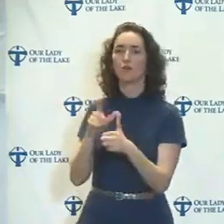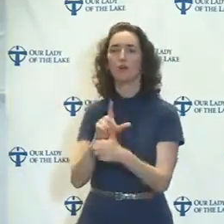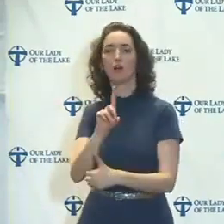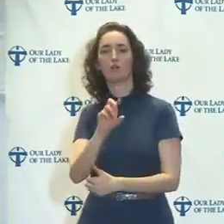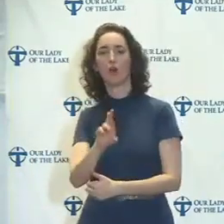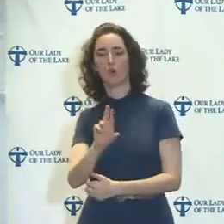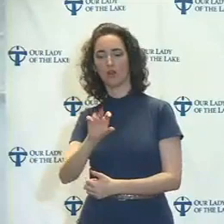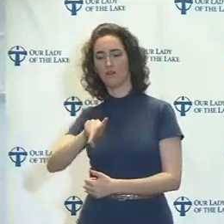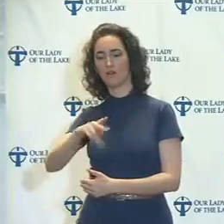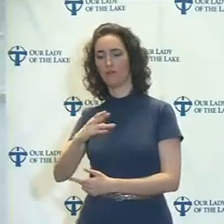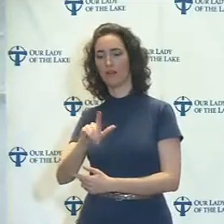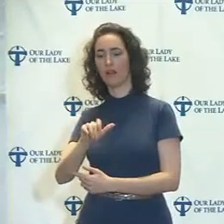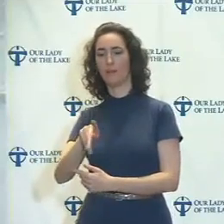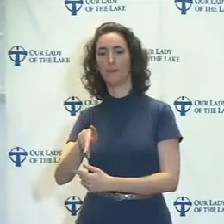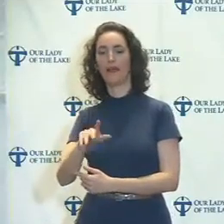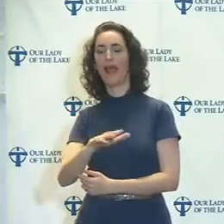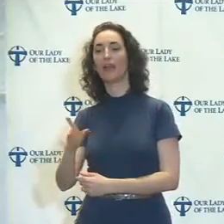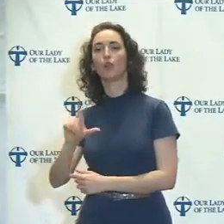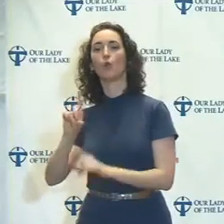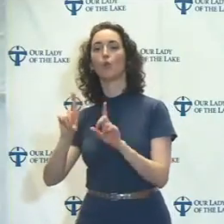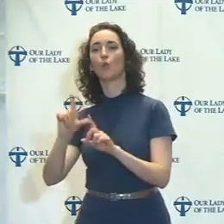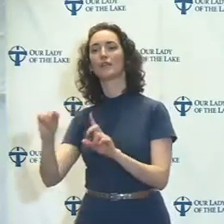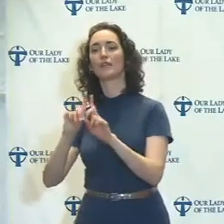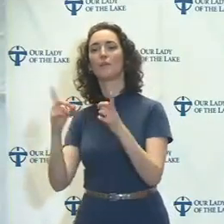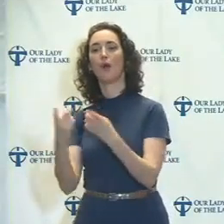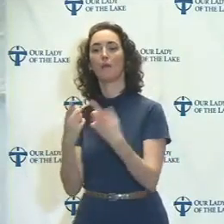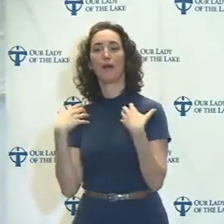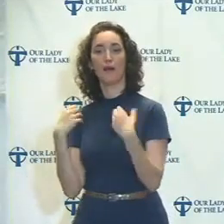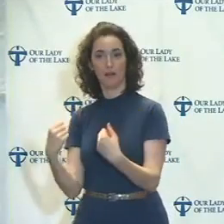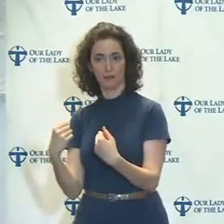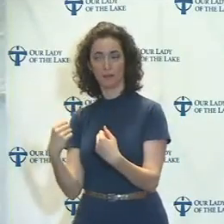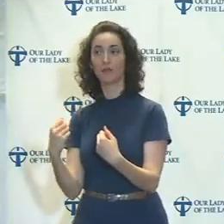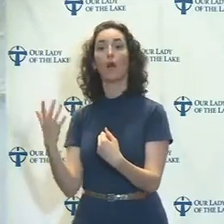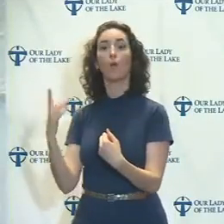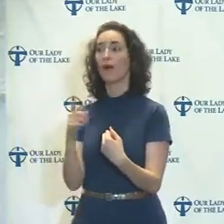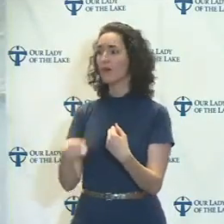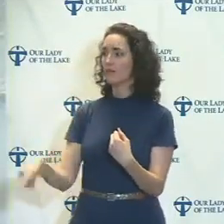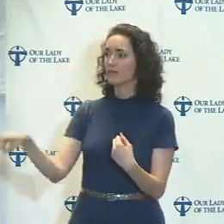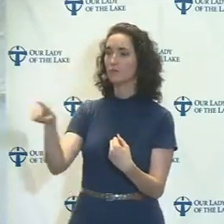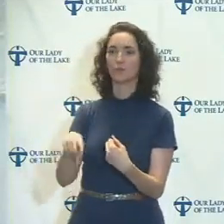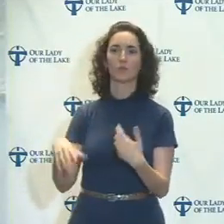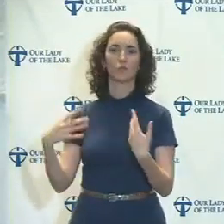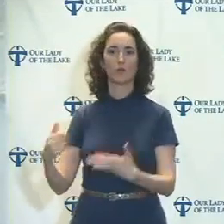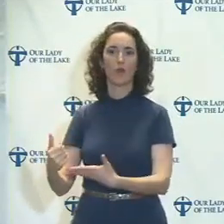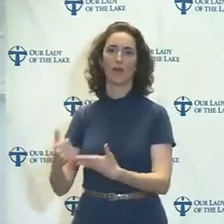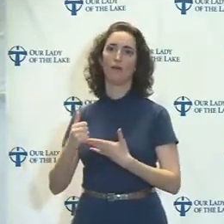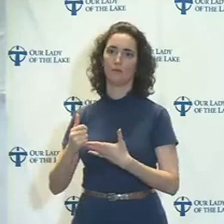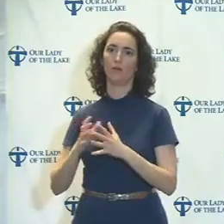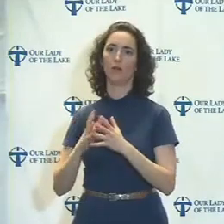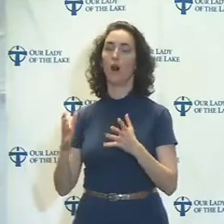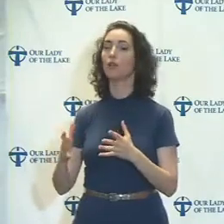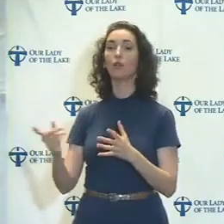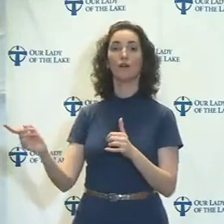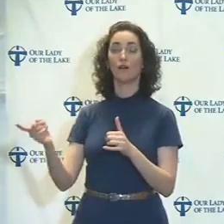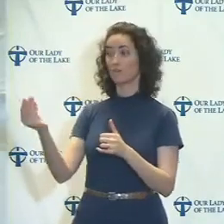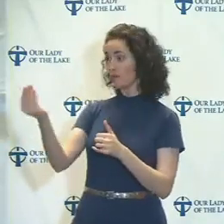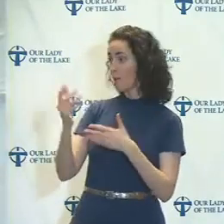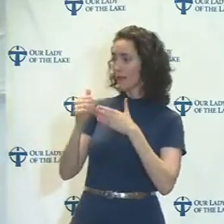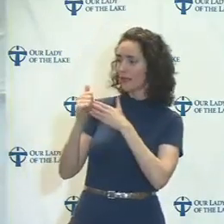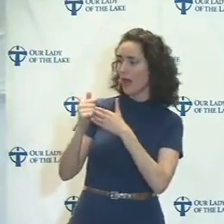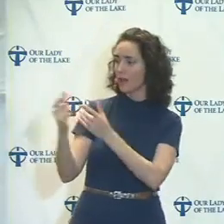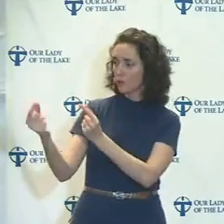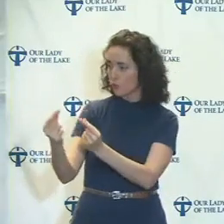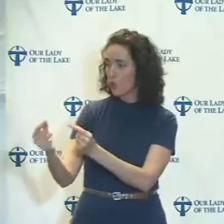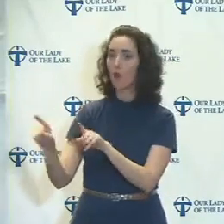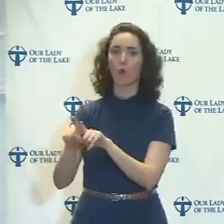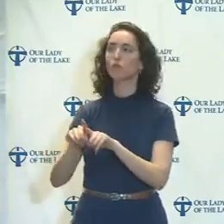Phillips and the Louisiana Department of Health, because they've been very instrumental not only in guiding us, but in working with us to